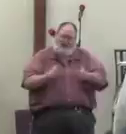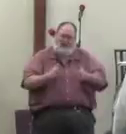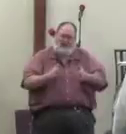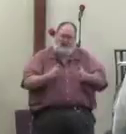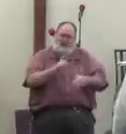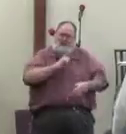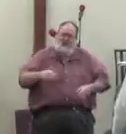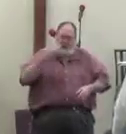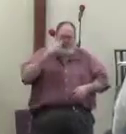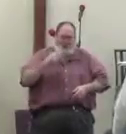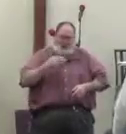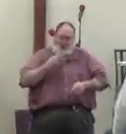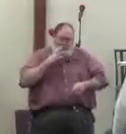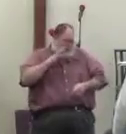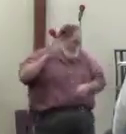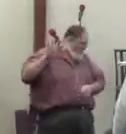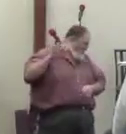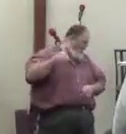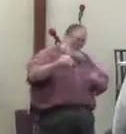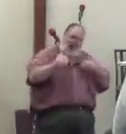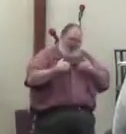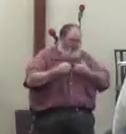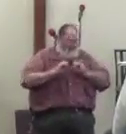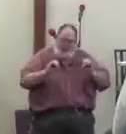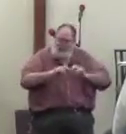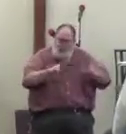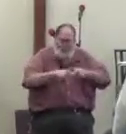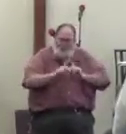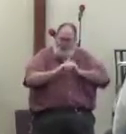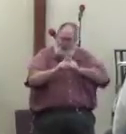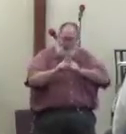Lord, if we turned away, we'd have absolutely nowhere to go.